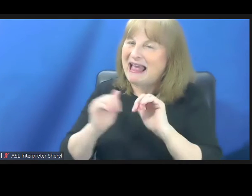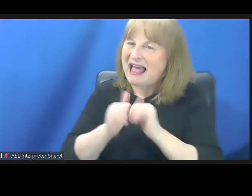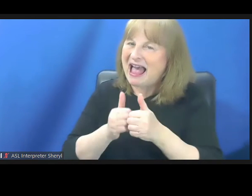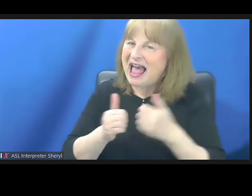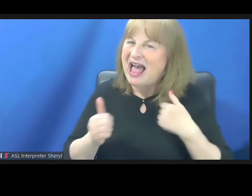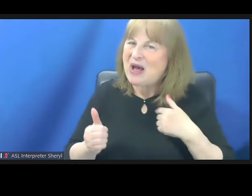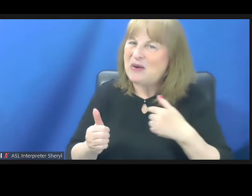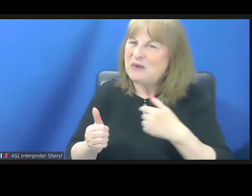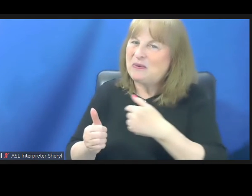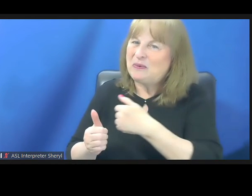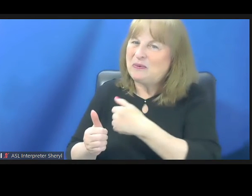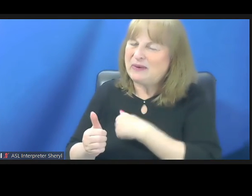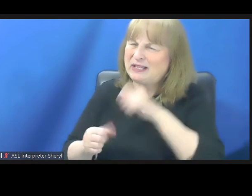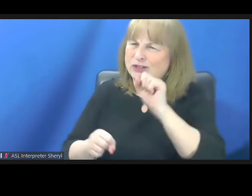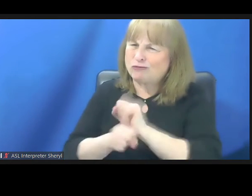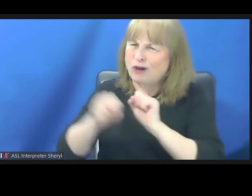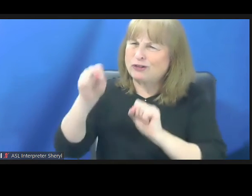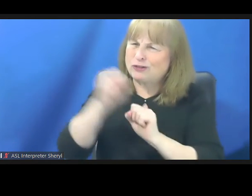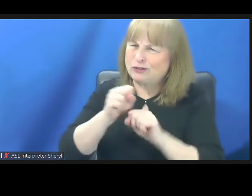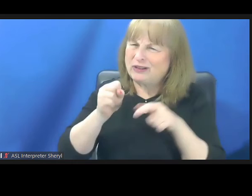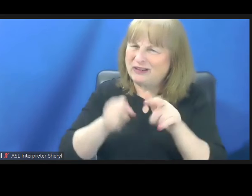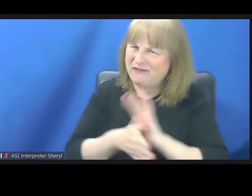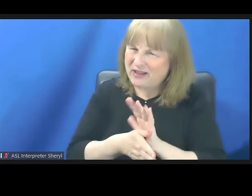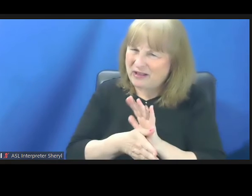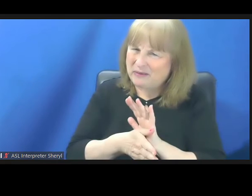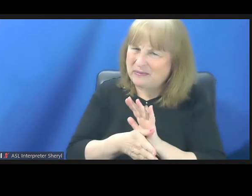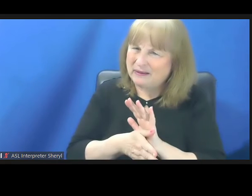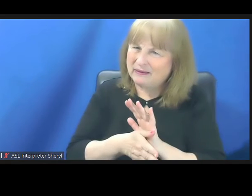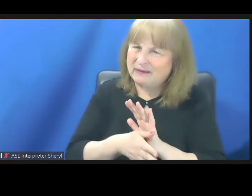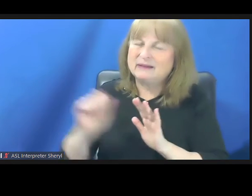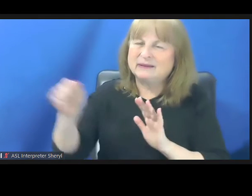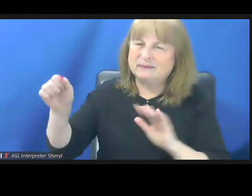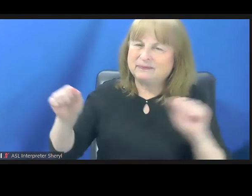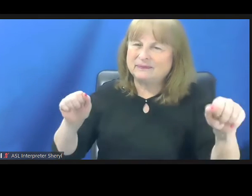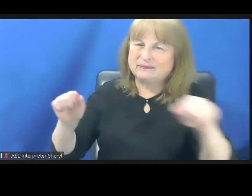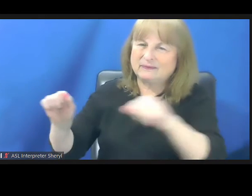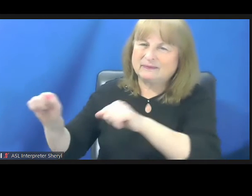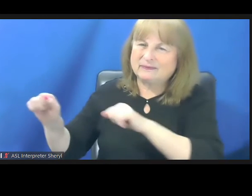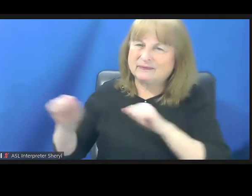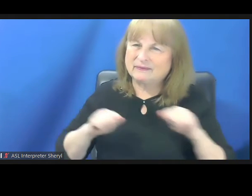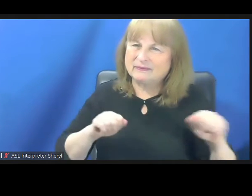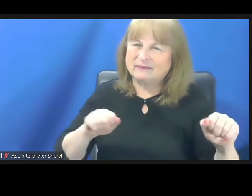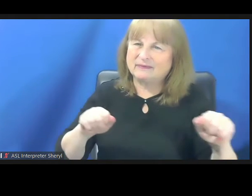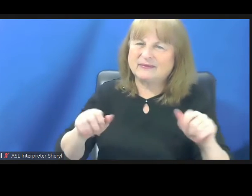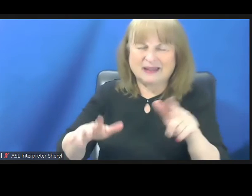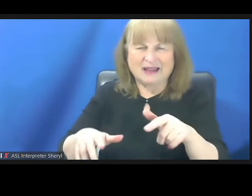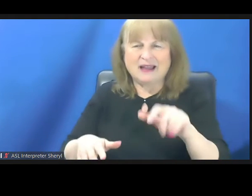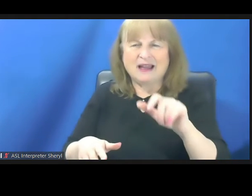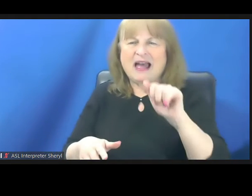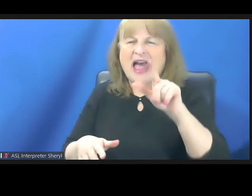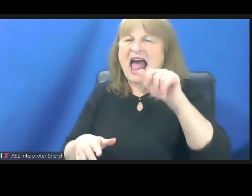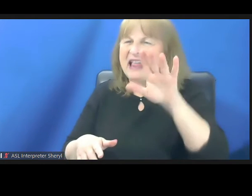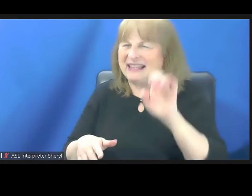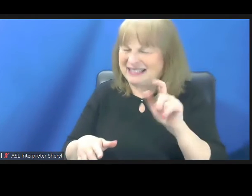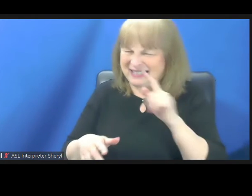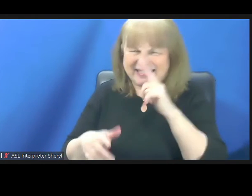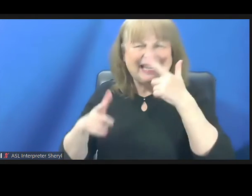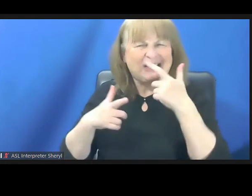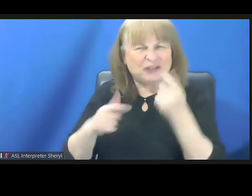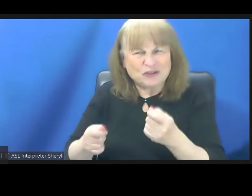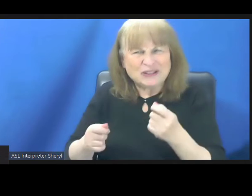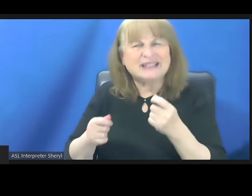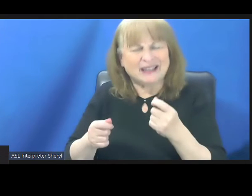we structured this film. Yeah, and I thought it was so very interesting because it is so much